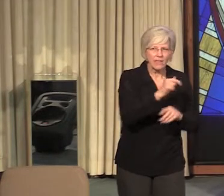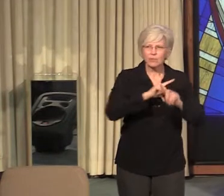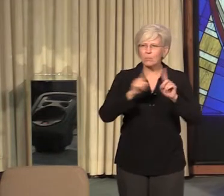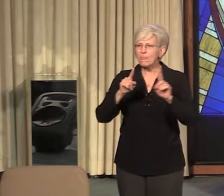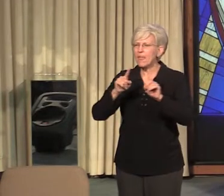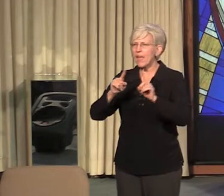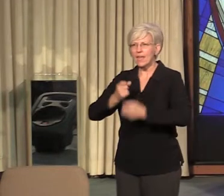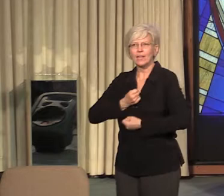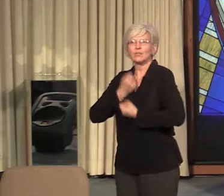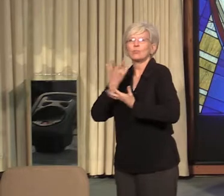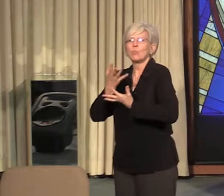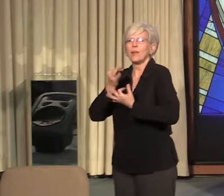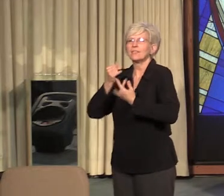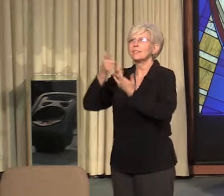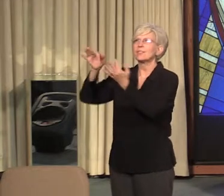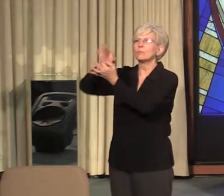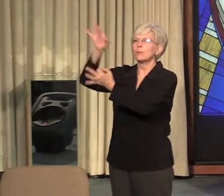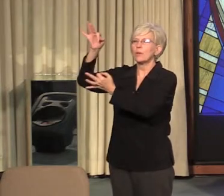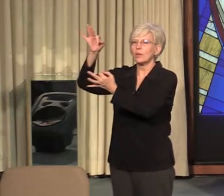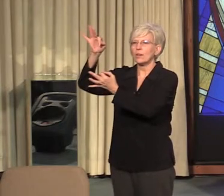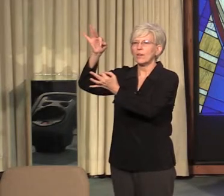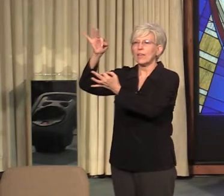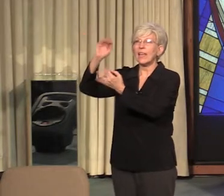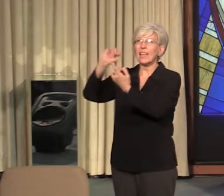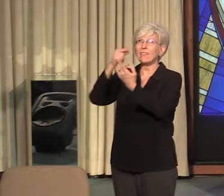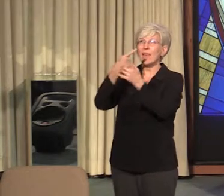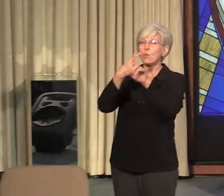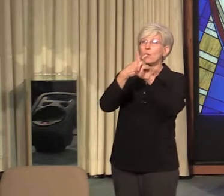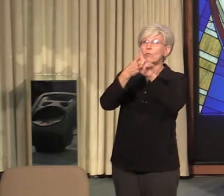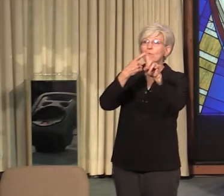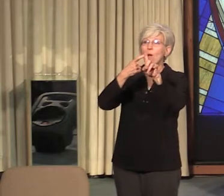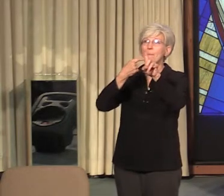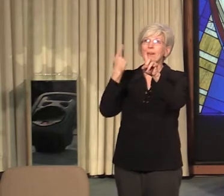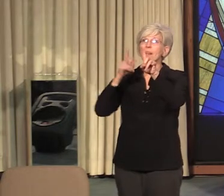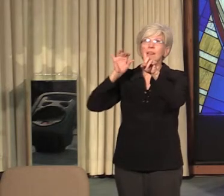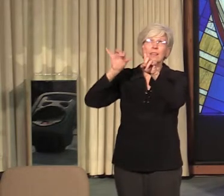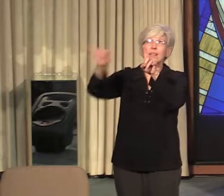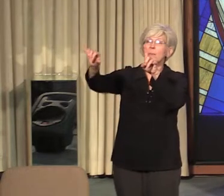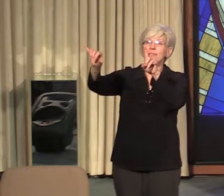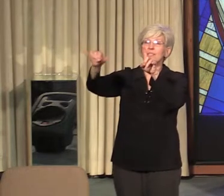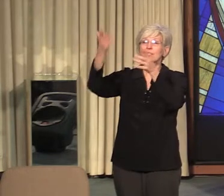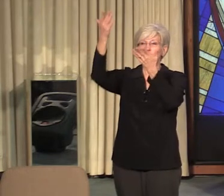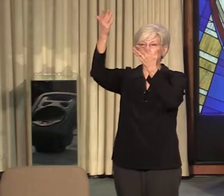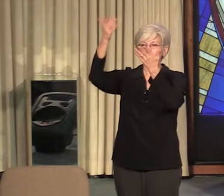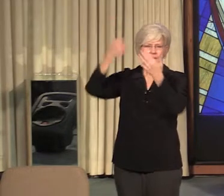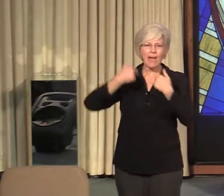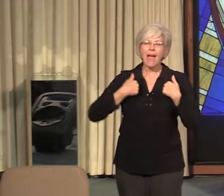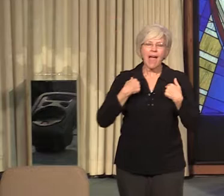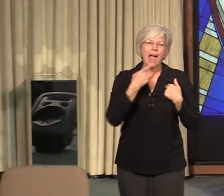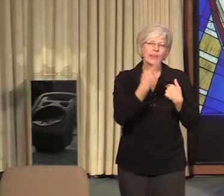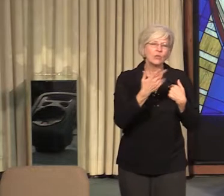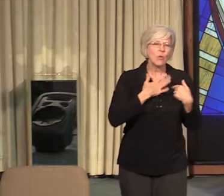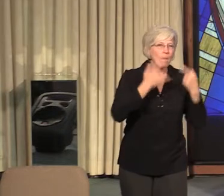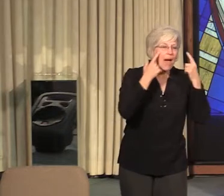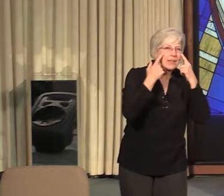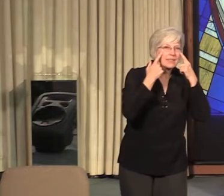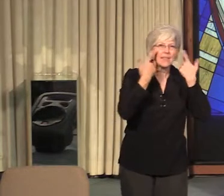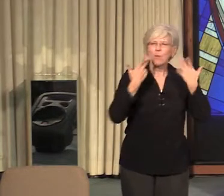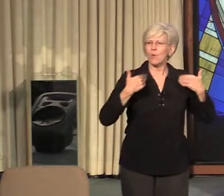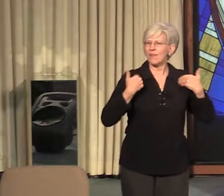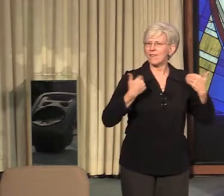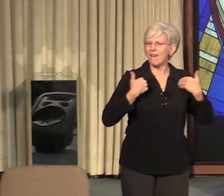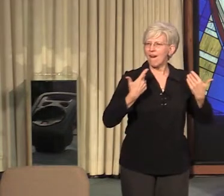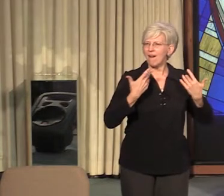and that they were drawing on an unlimited source. I told them that they were young eyes, clear, bright